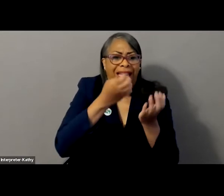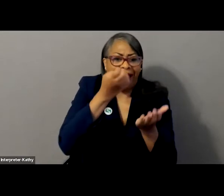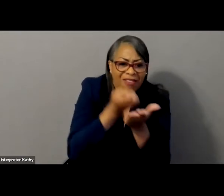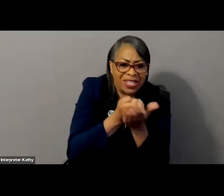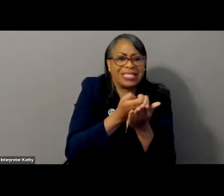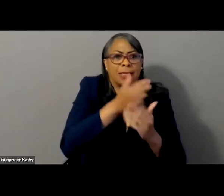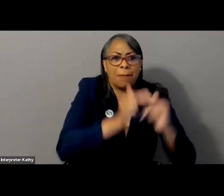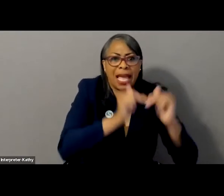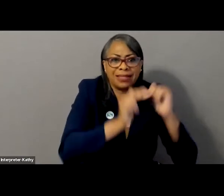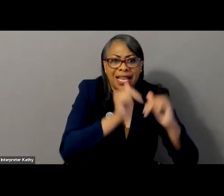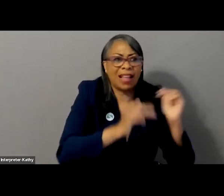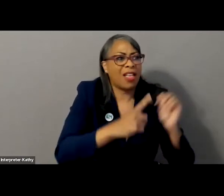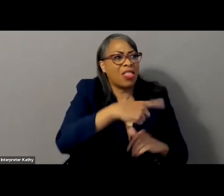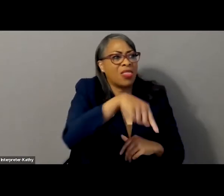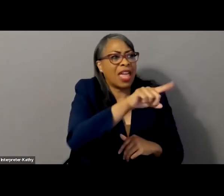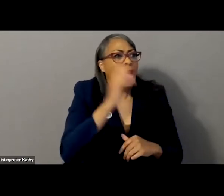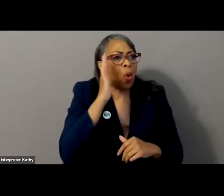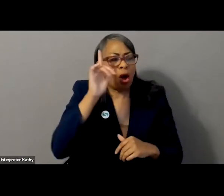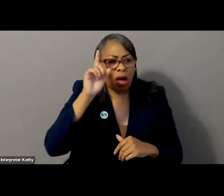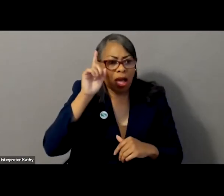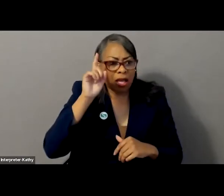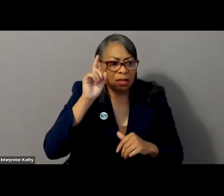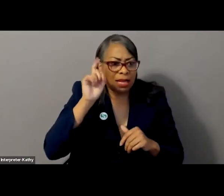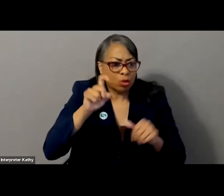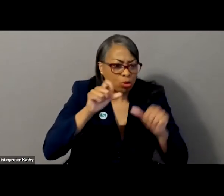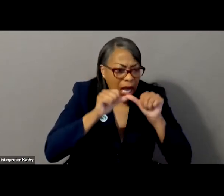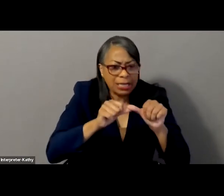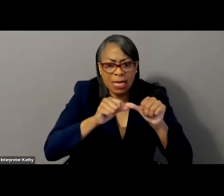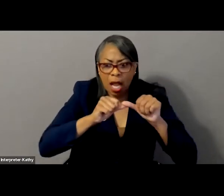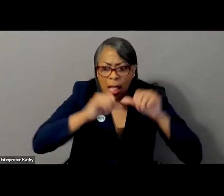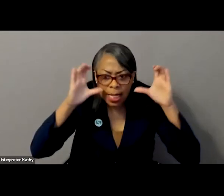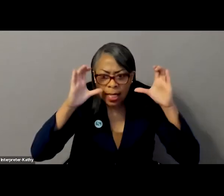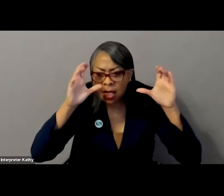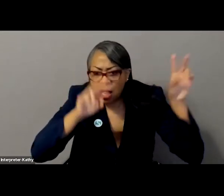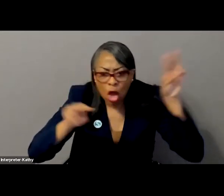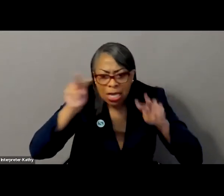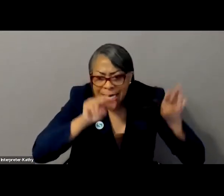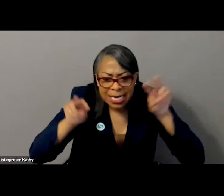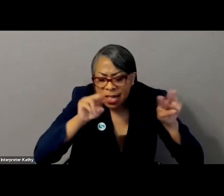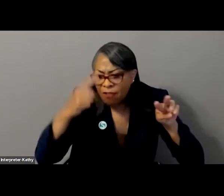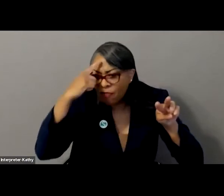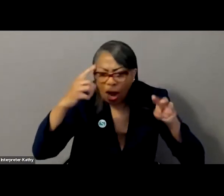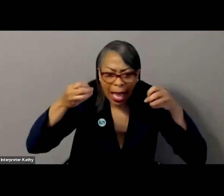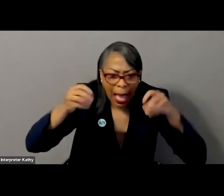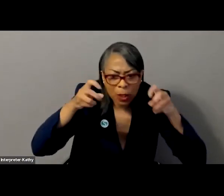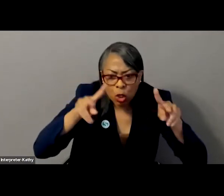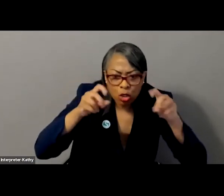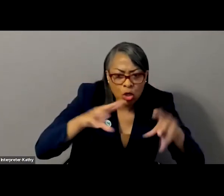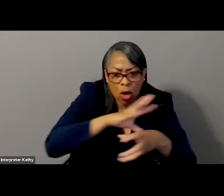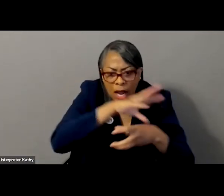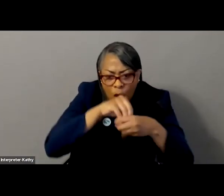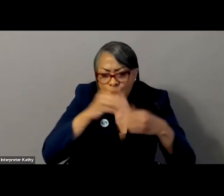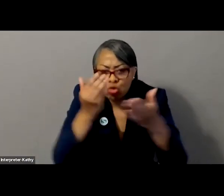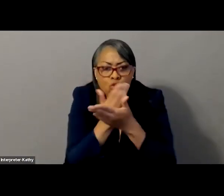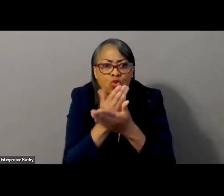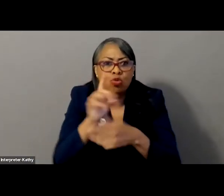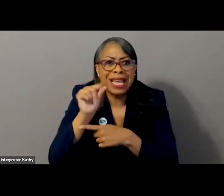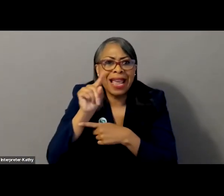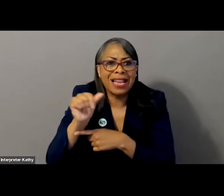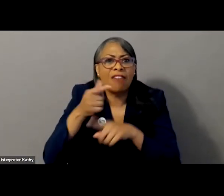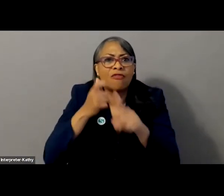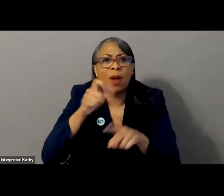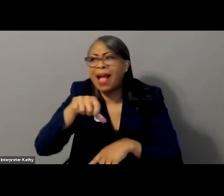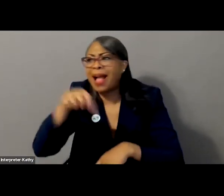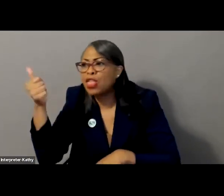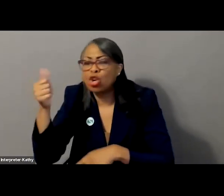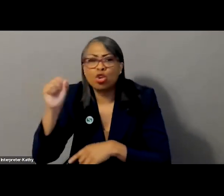be constantly on the lookout for opportunities to incorporate new data from new